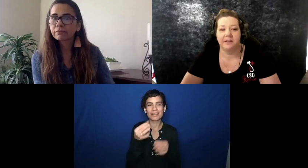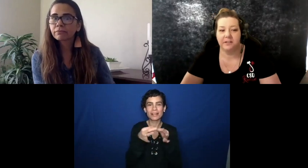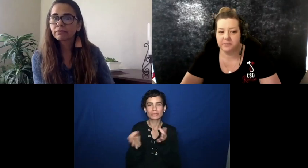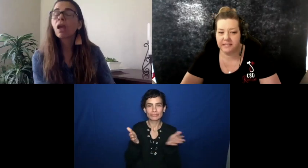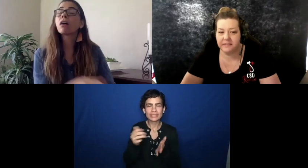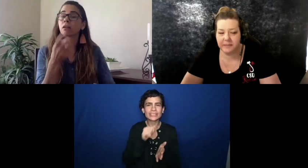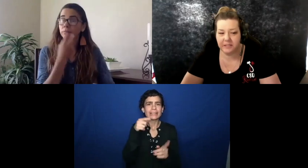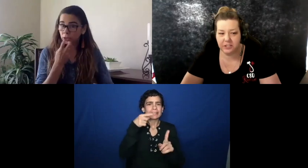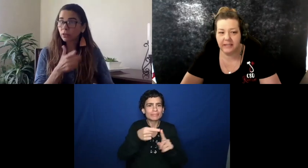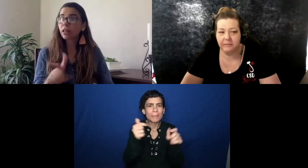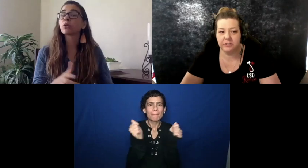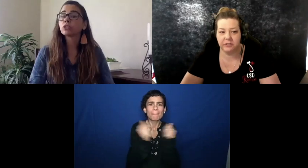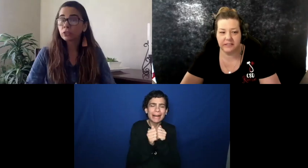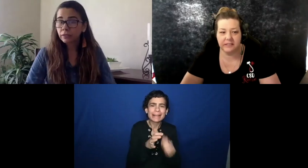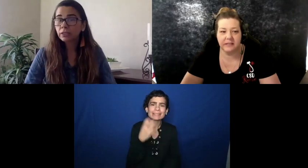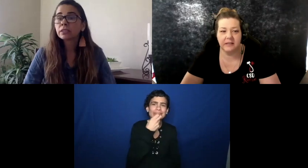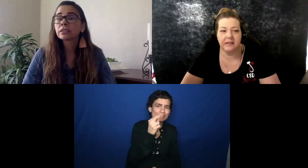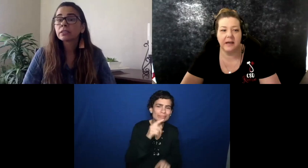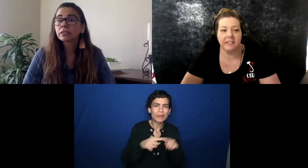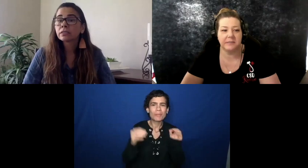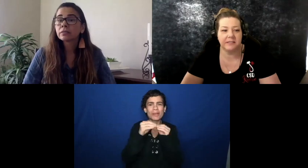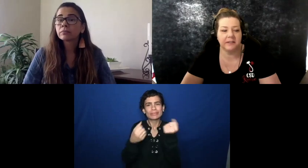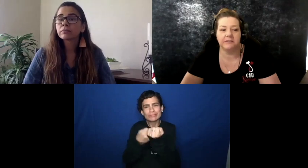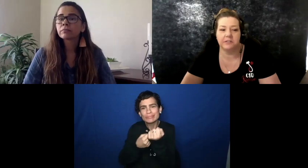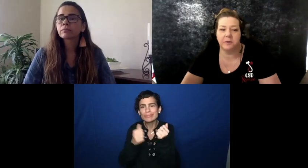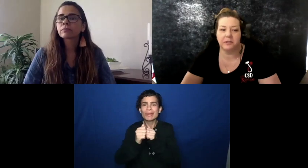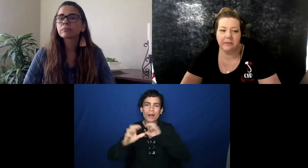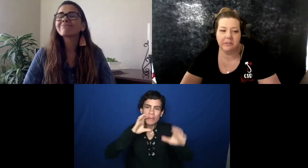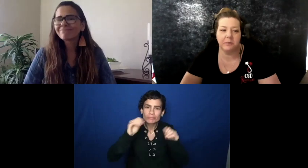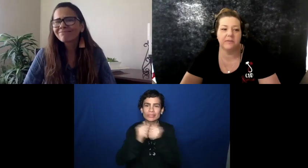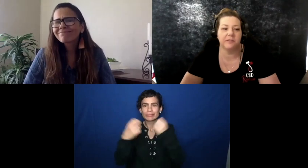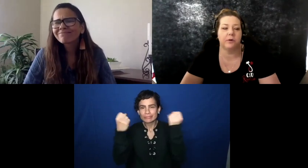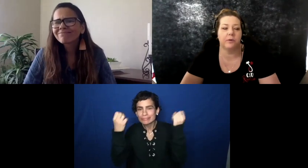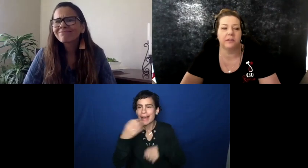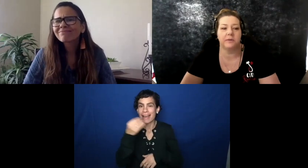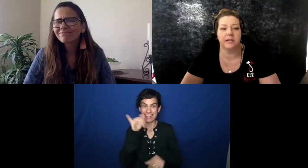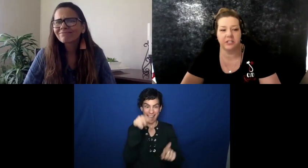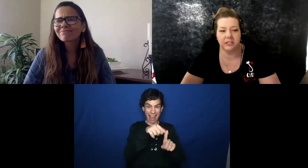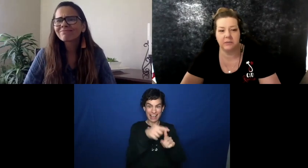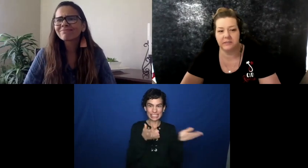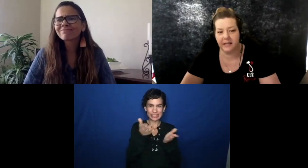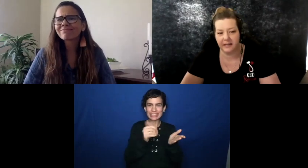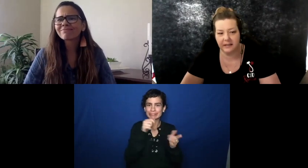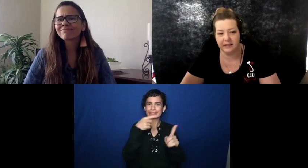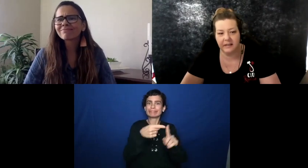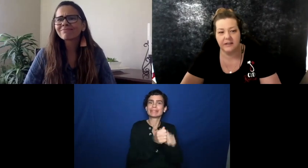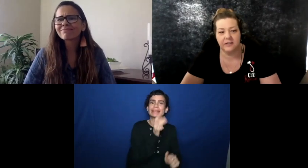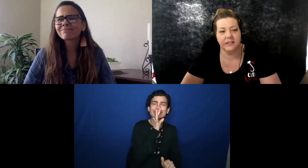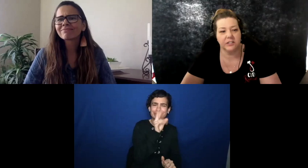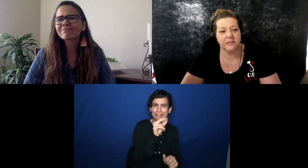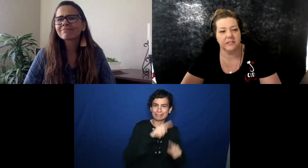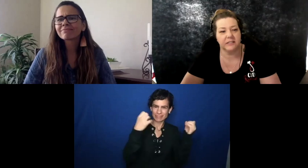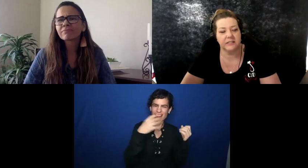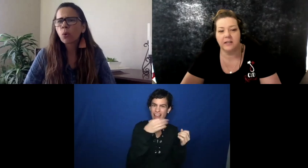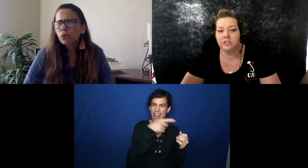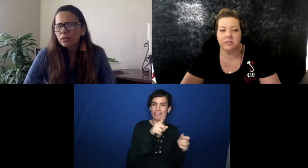My daughter does receive speech and language services, not specifically for spoken language, but more of support with communication and with sign. So that